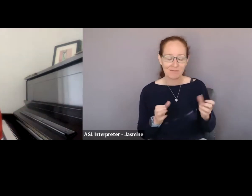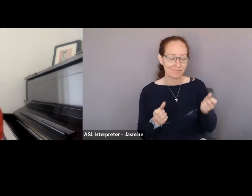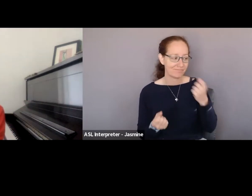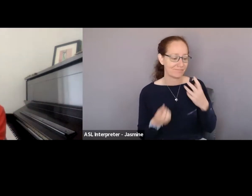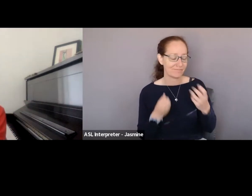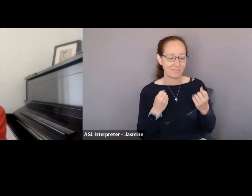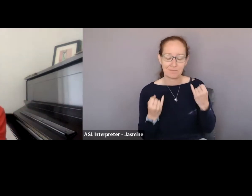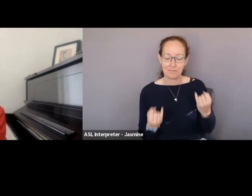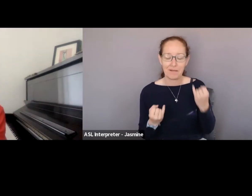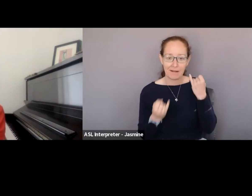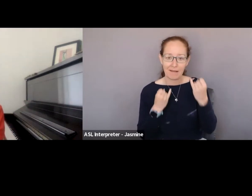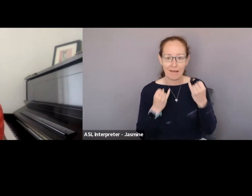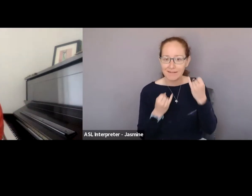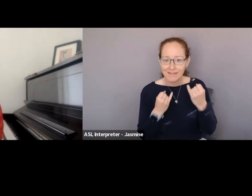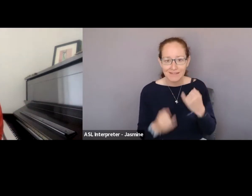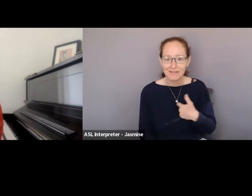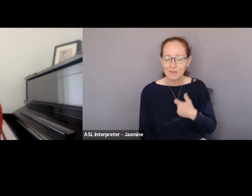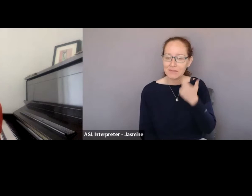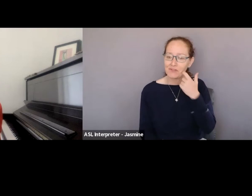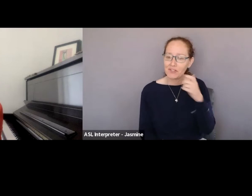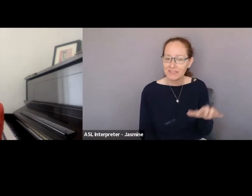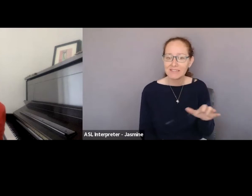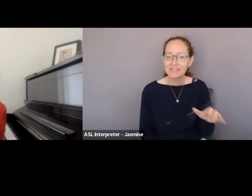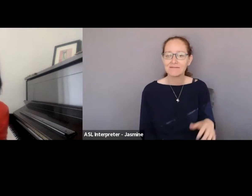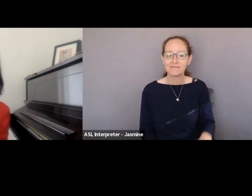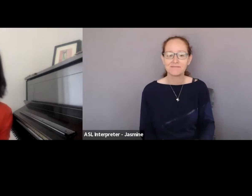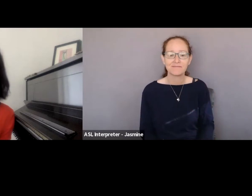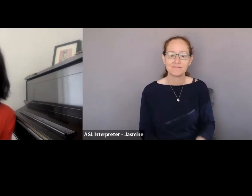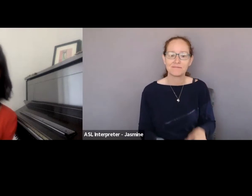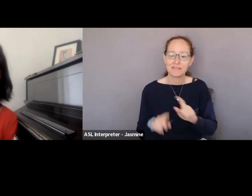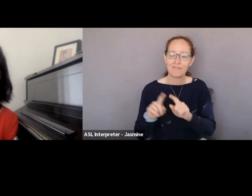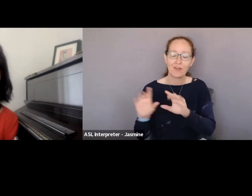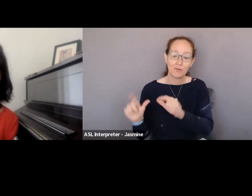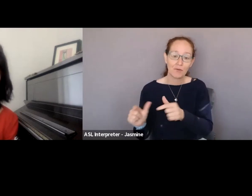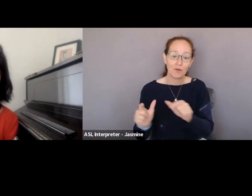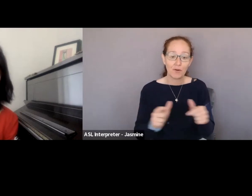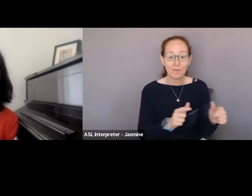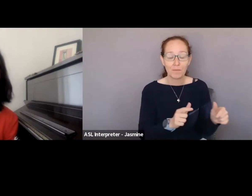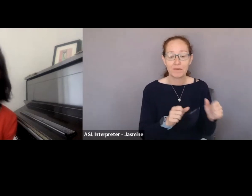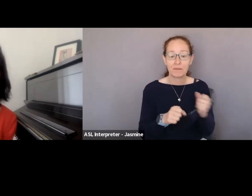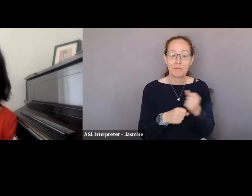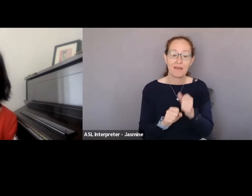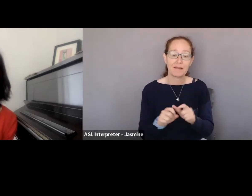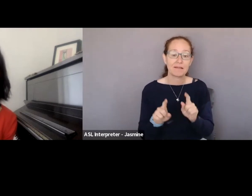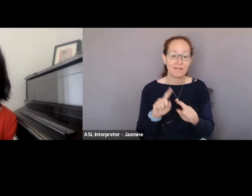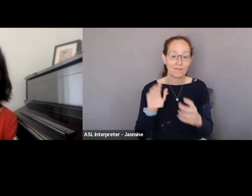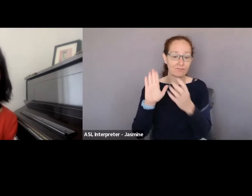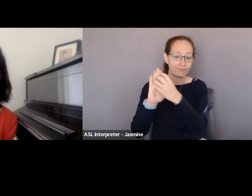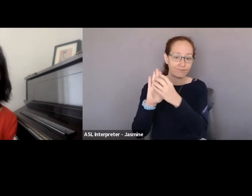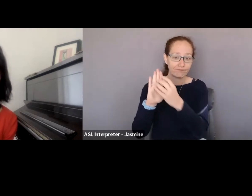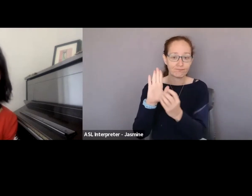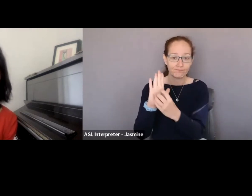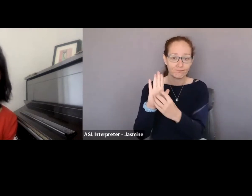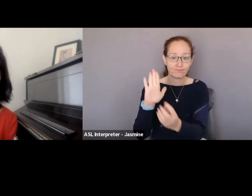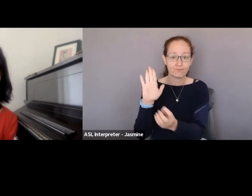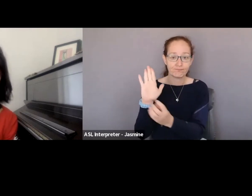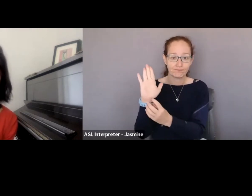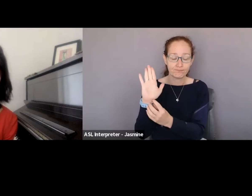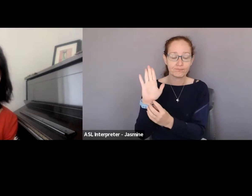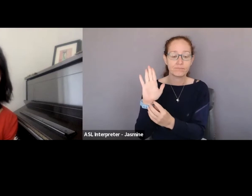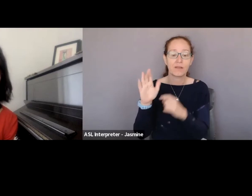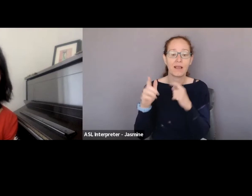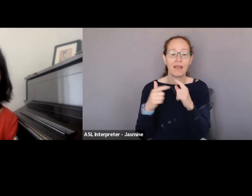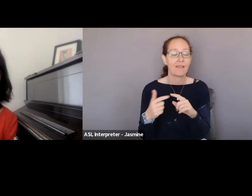of what we just did. Like different groups could have different verses, and then the whole